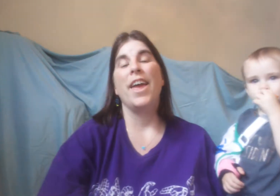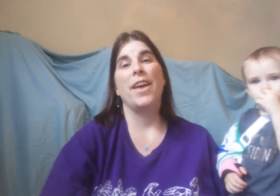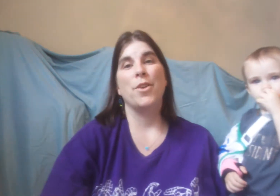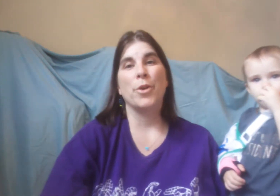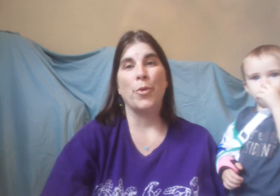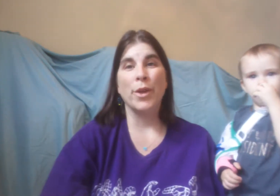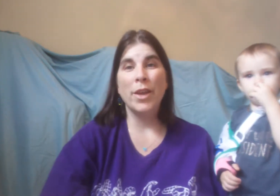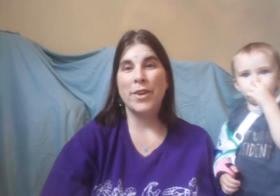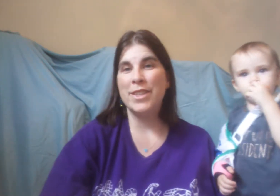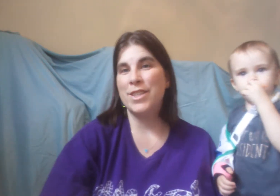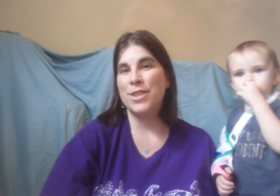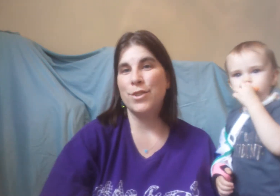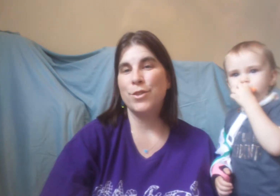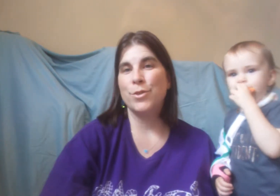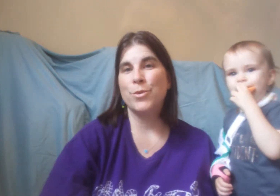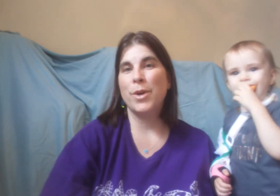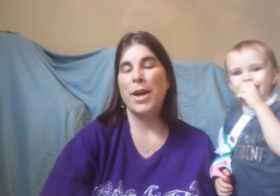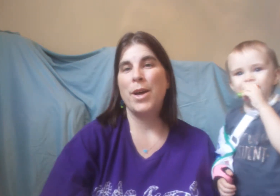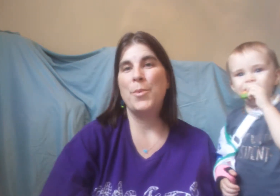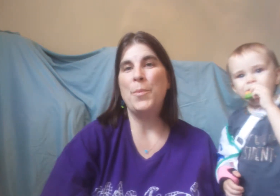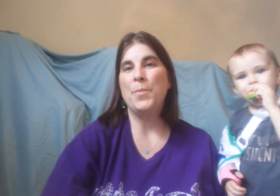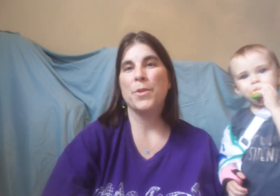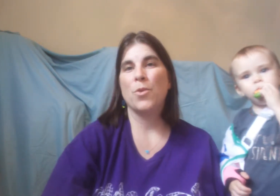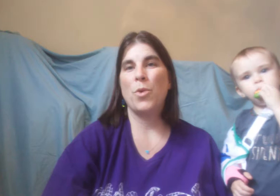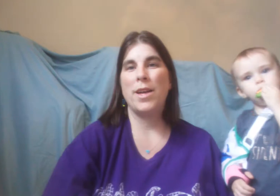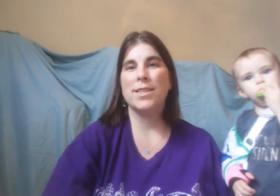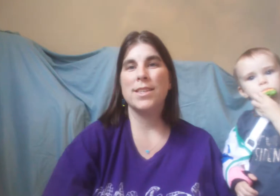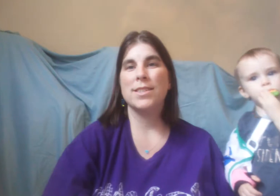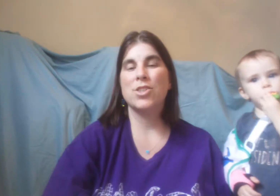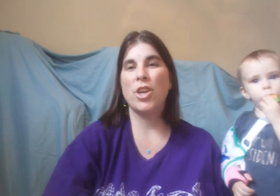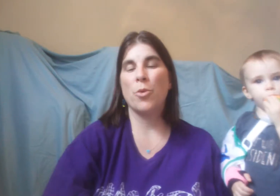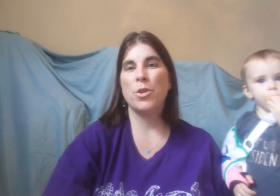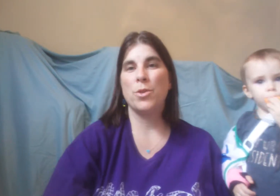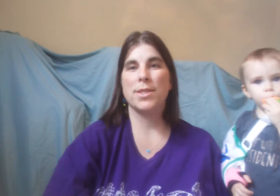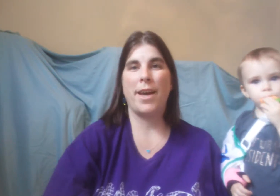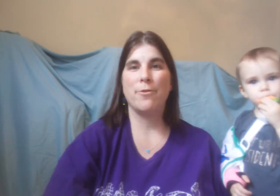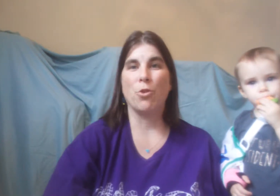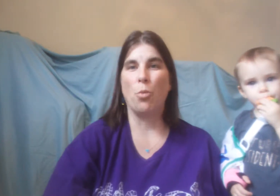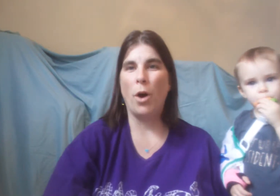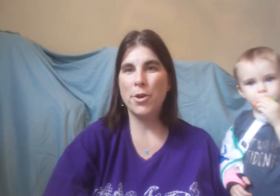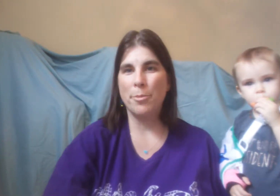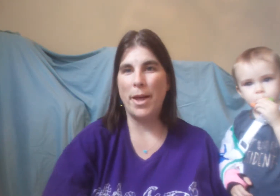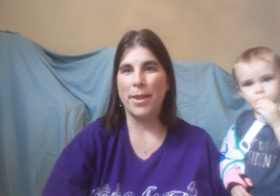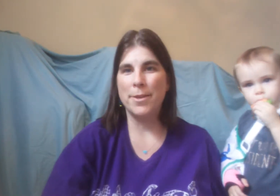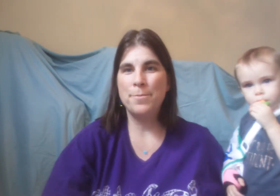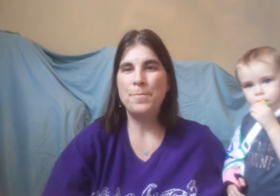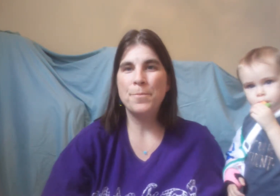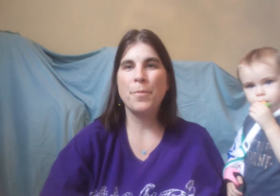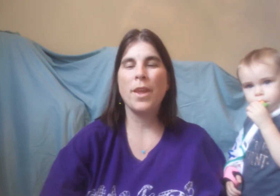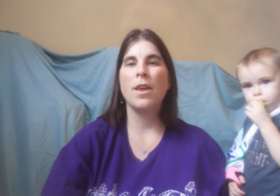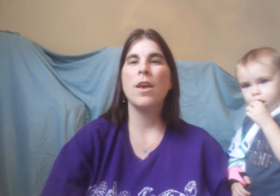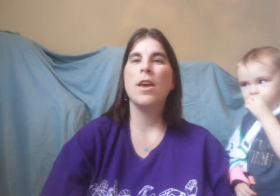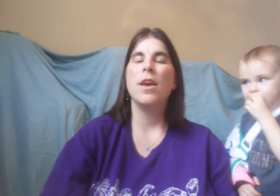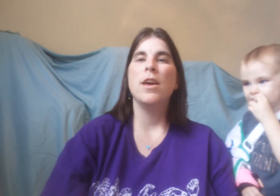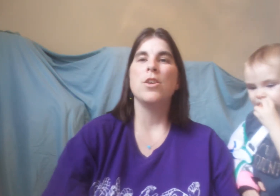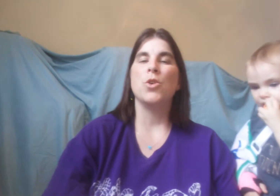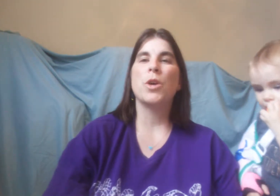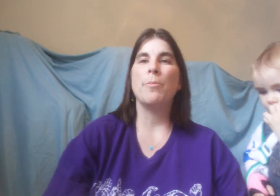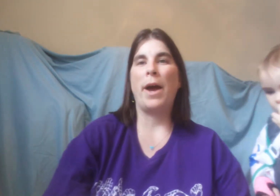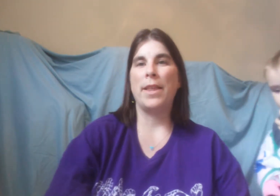And what I really wanted to do was share with you the sign for watermelon. You combine the